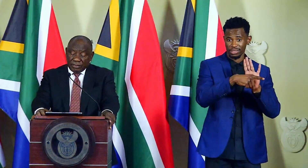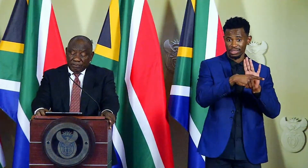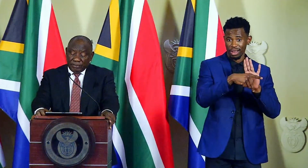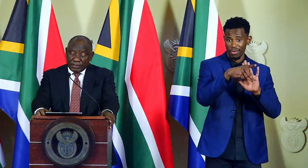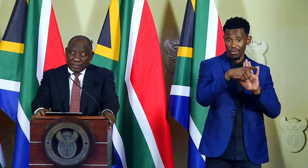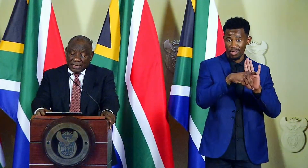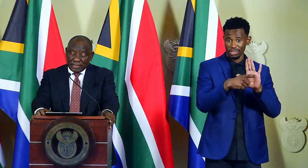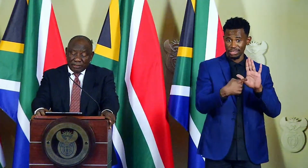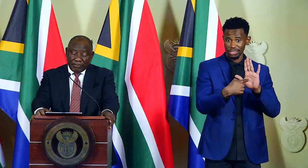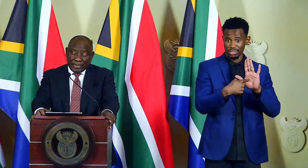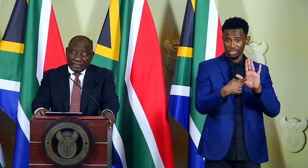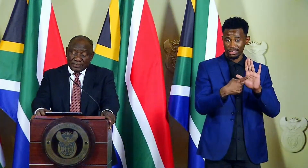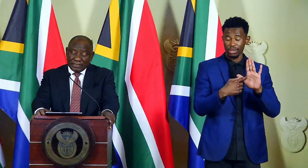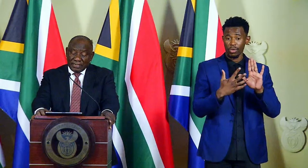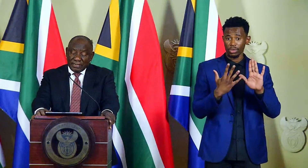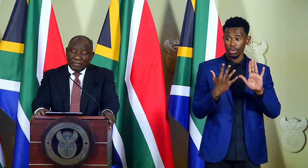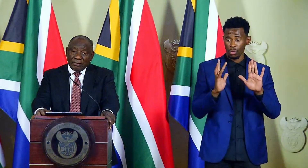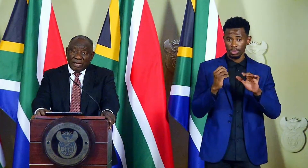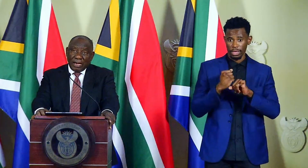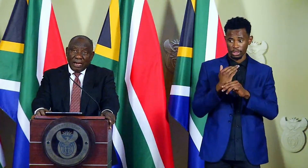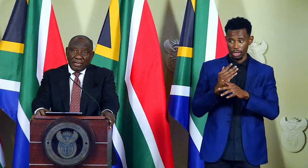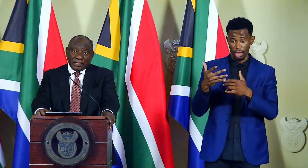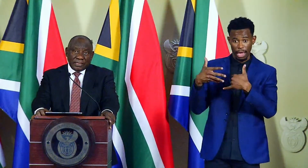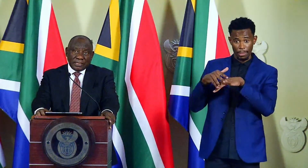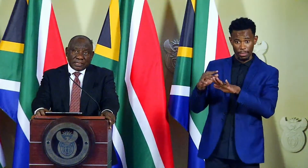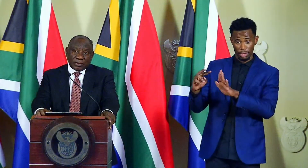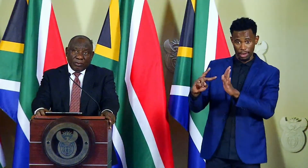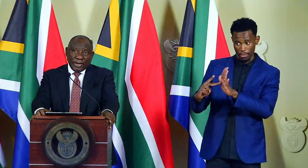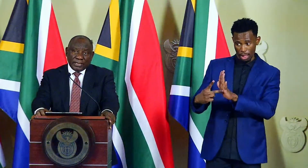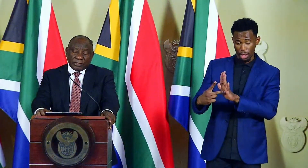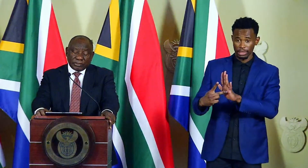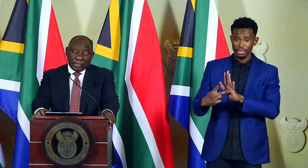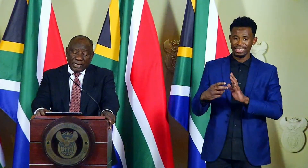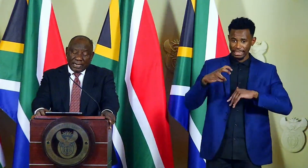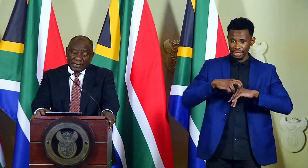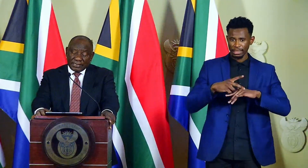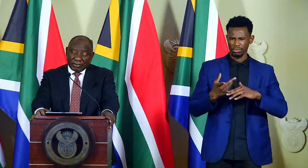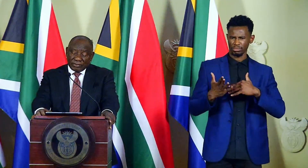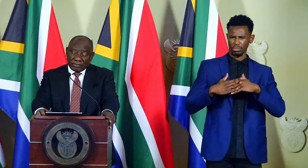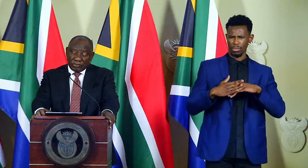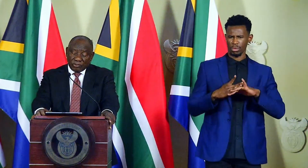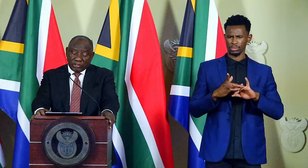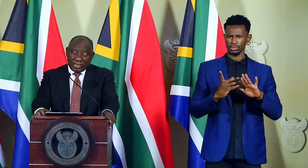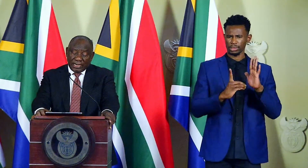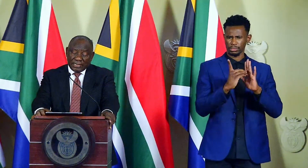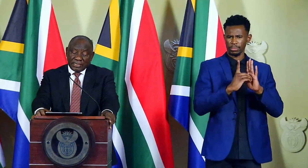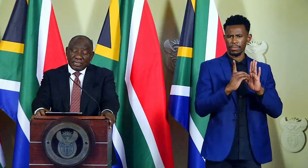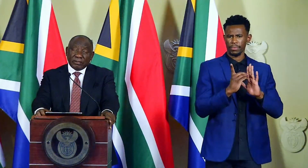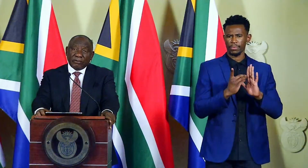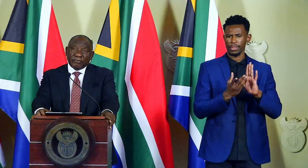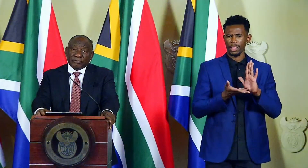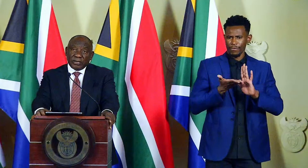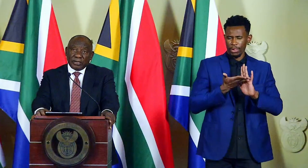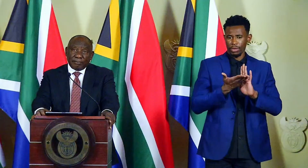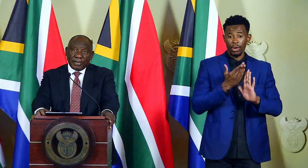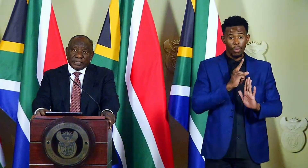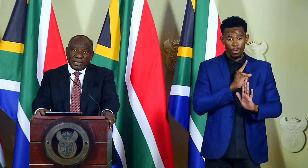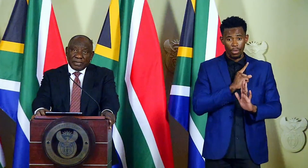resourced implementation plans are indeed required to realize the constitutional ideal